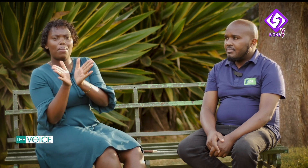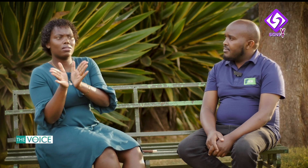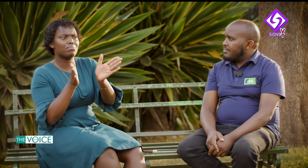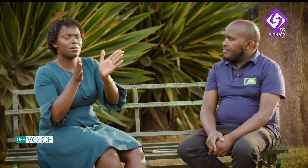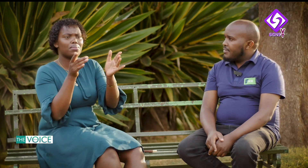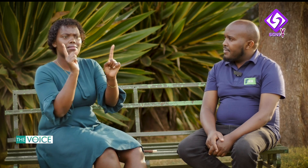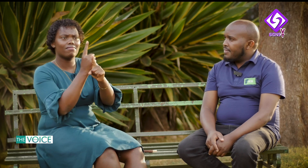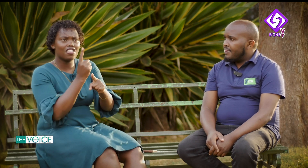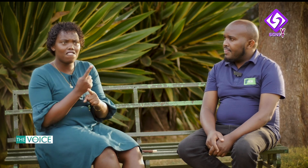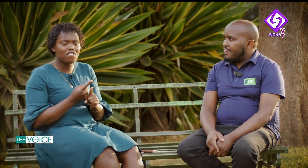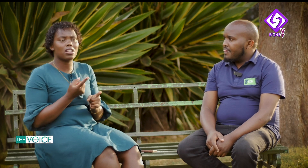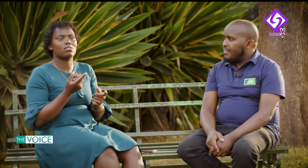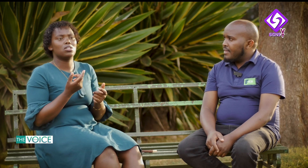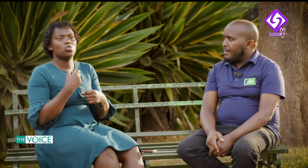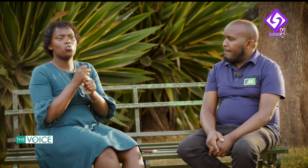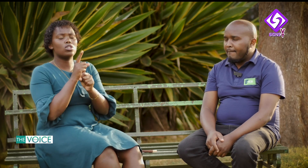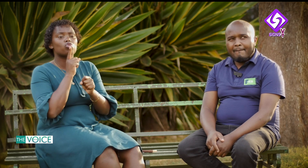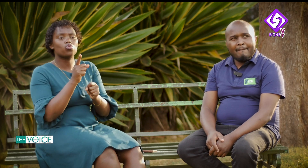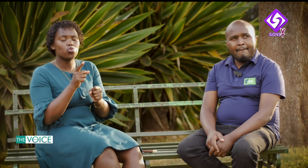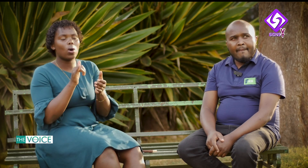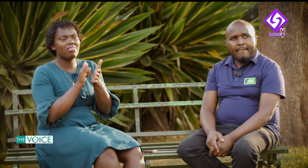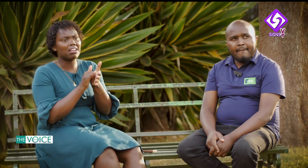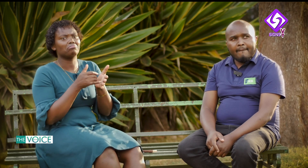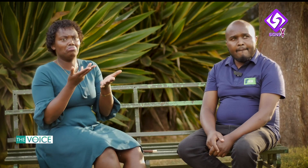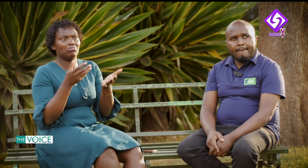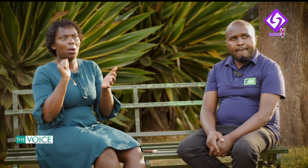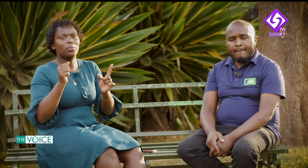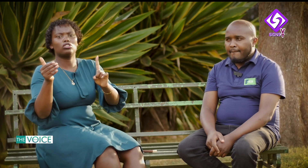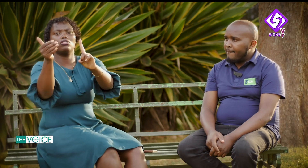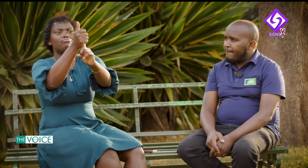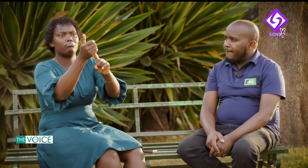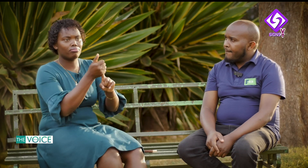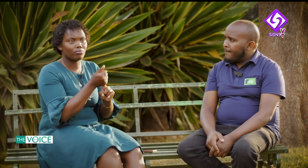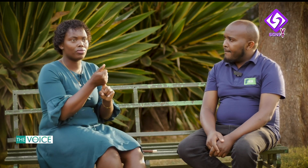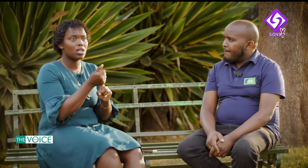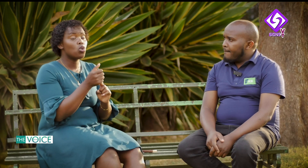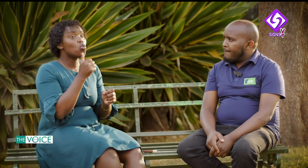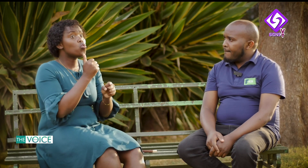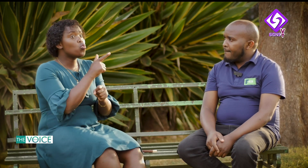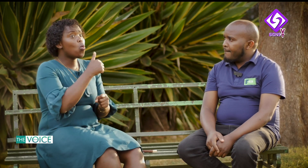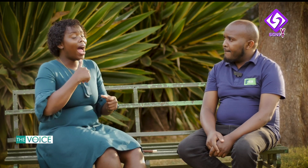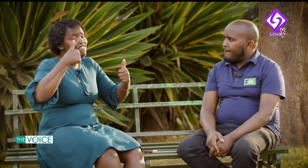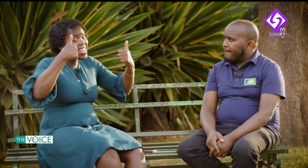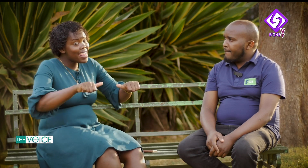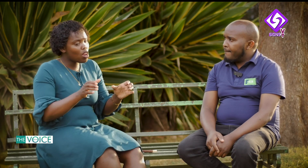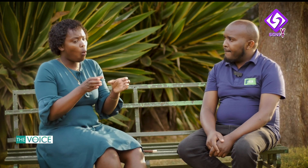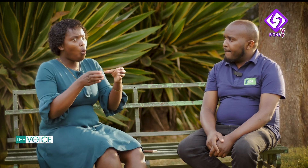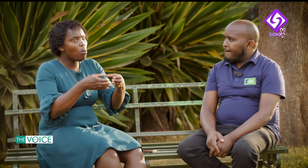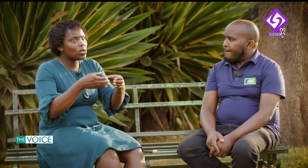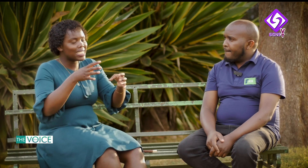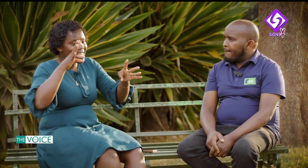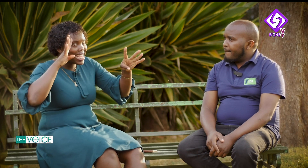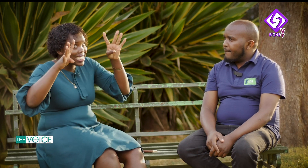you have very many branches. So is it possible? Do you have any